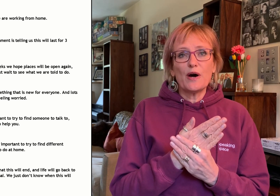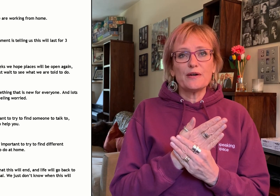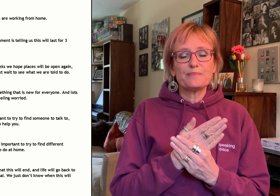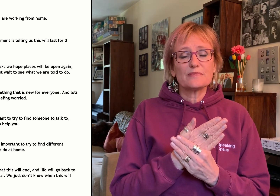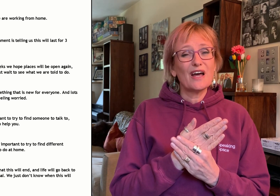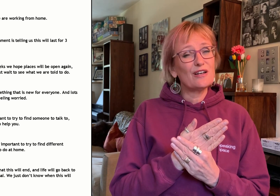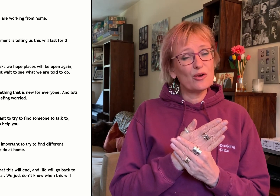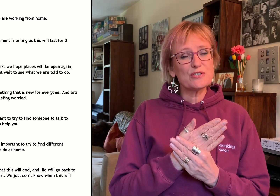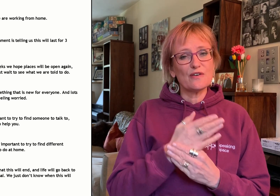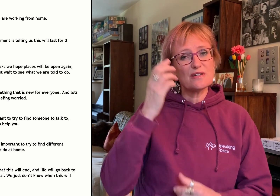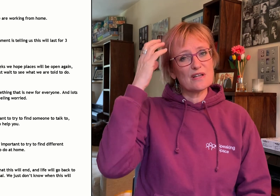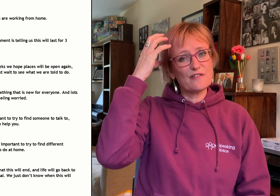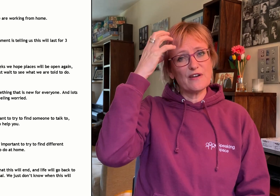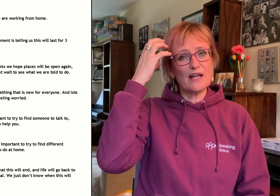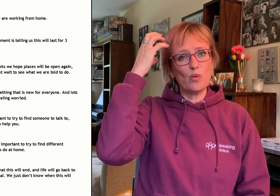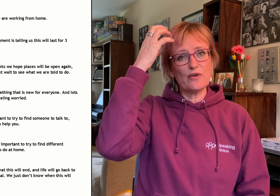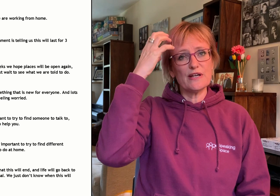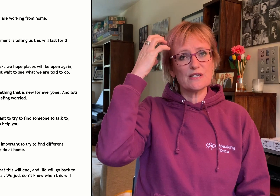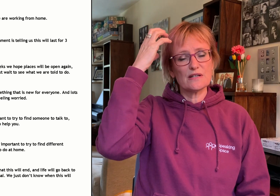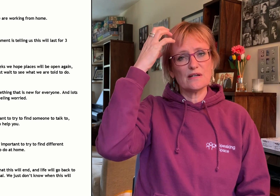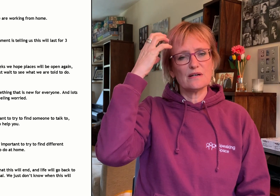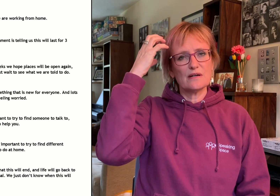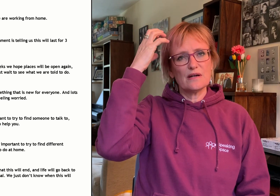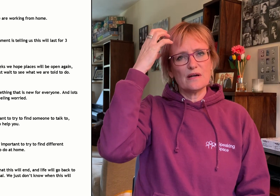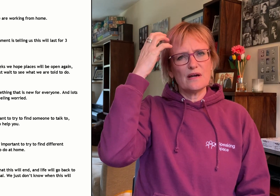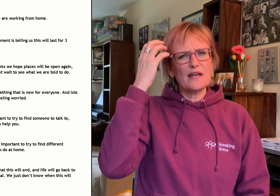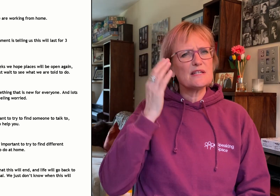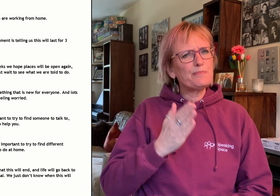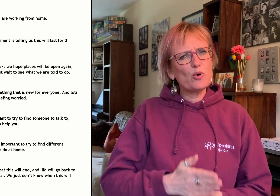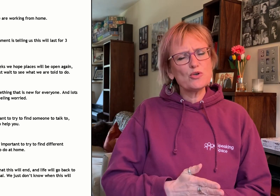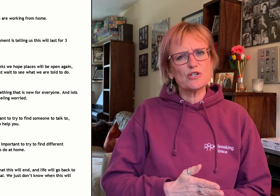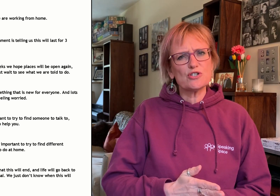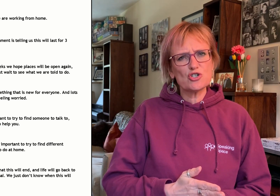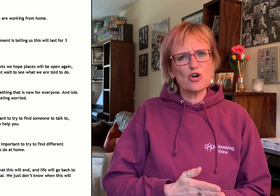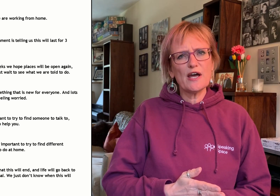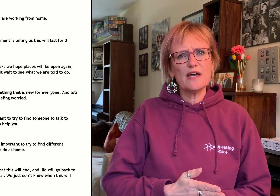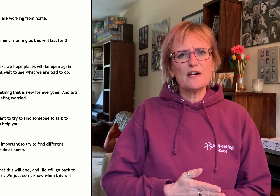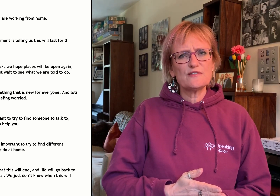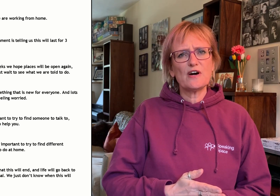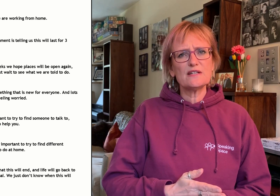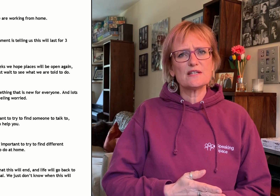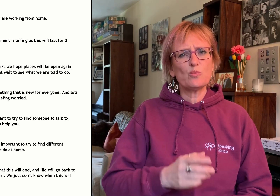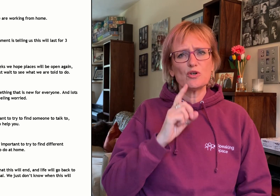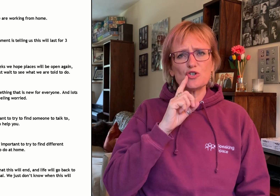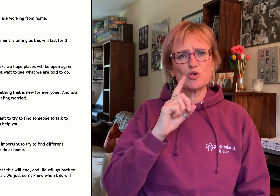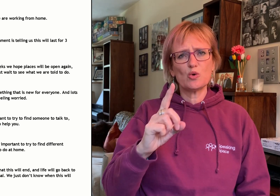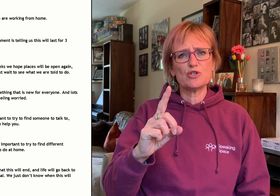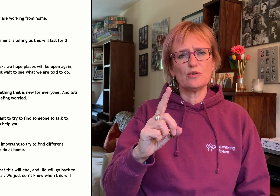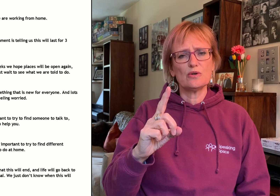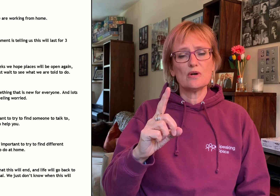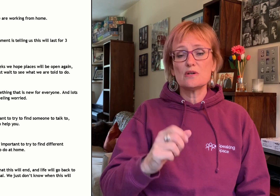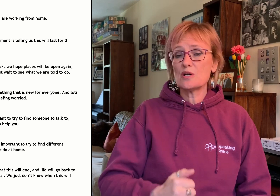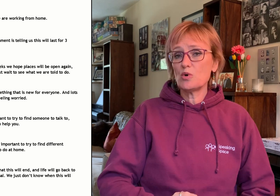everyone and lots of us are feeling worried. It is important to try and find someone to